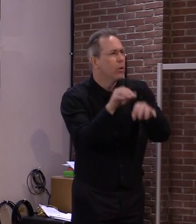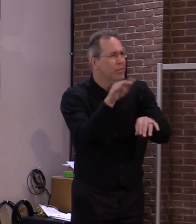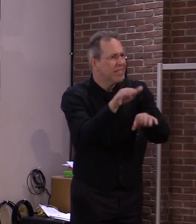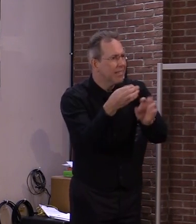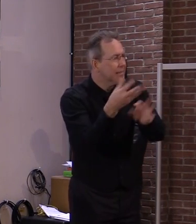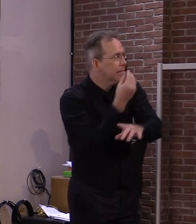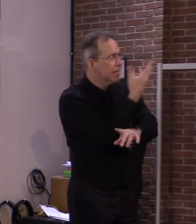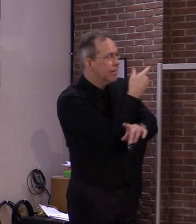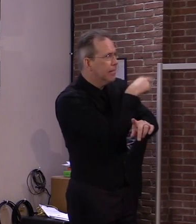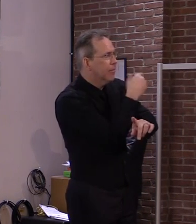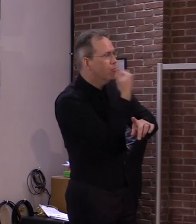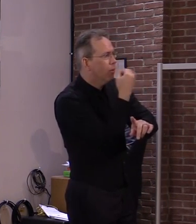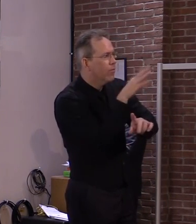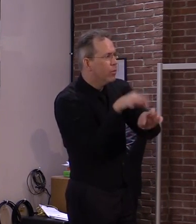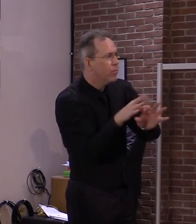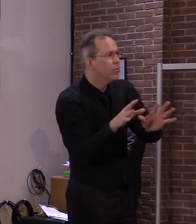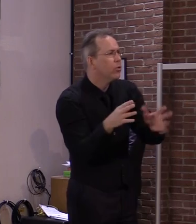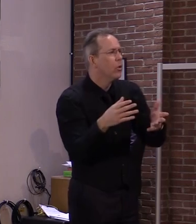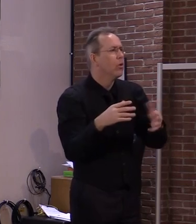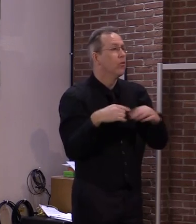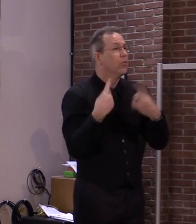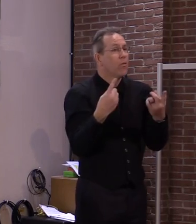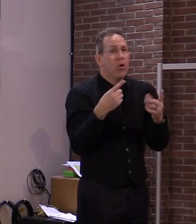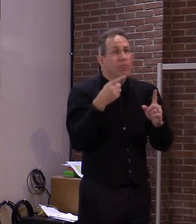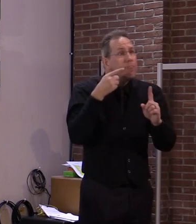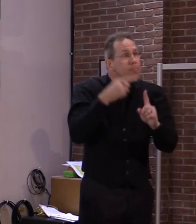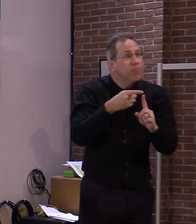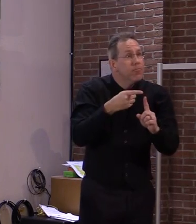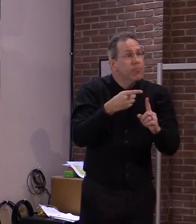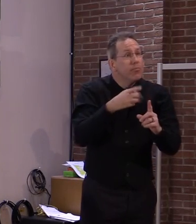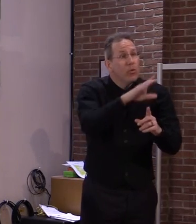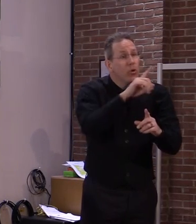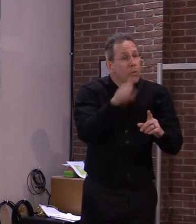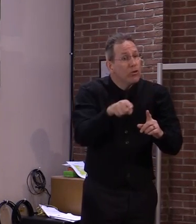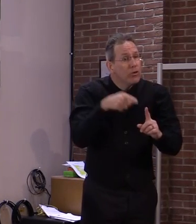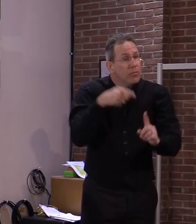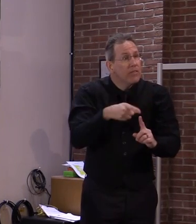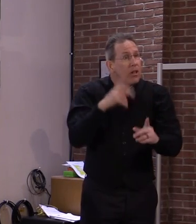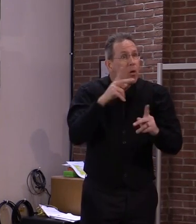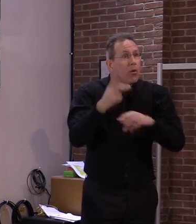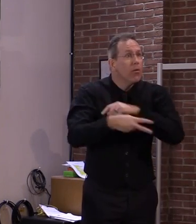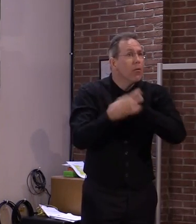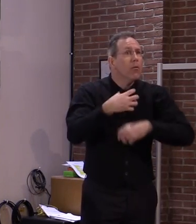specific incident. Okay, thanks very much. Thank you.